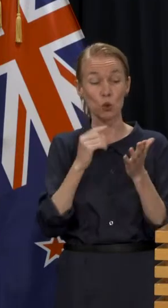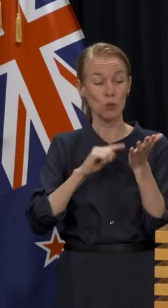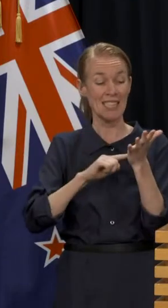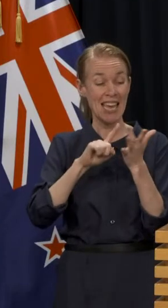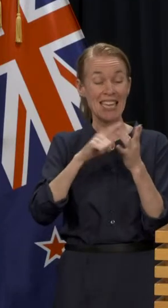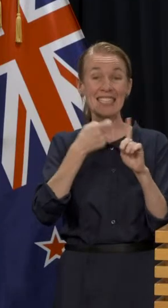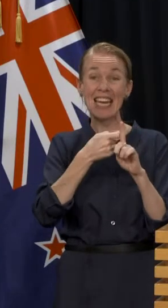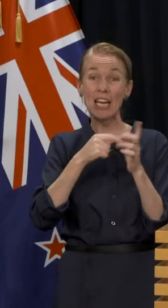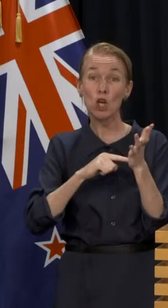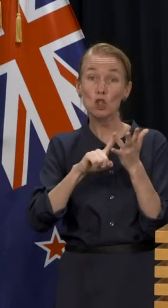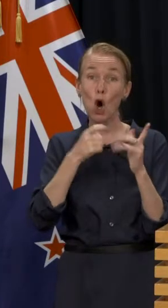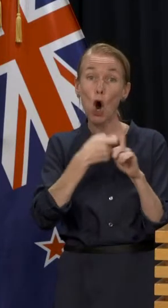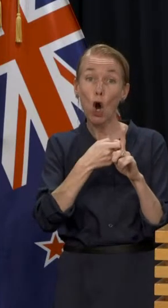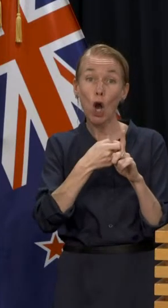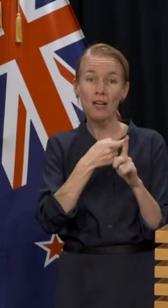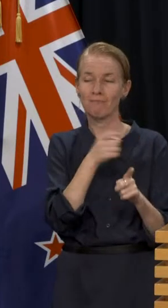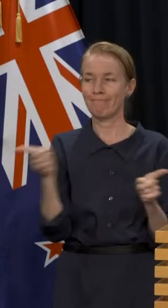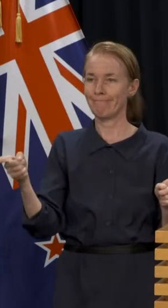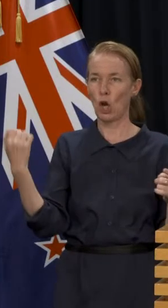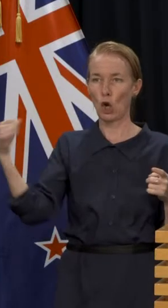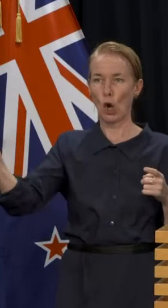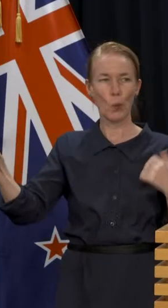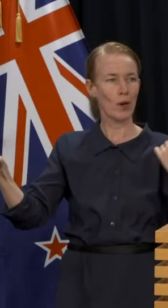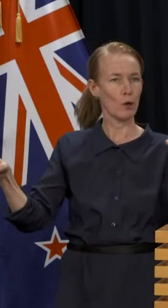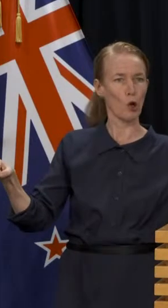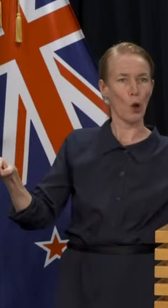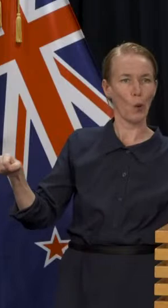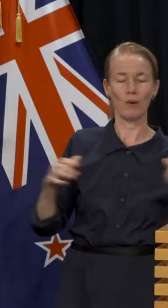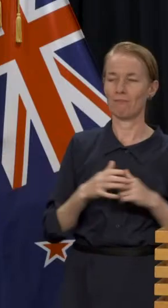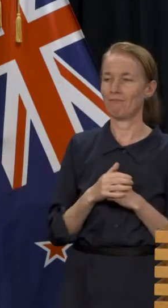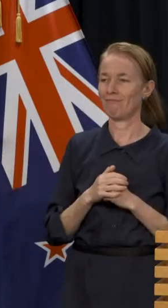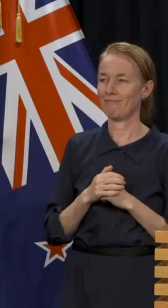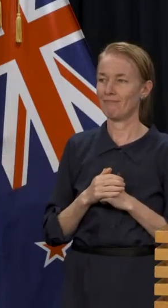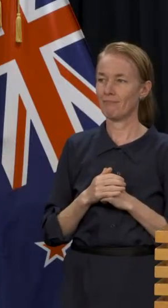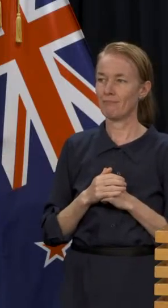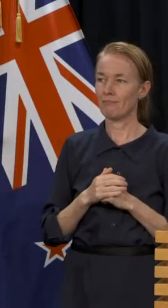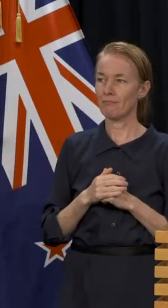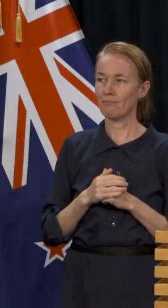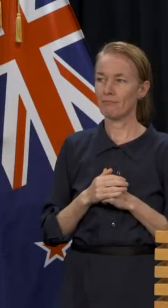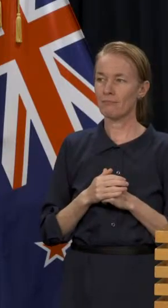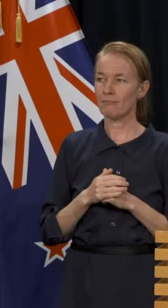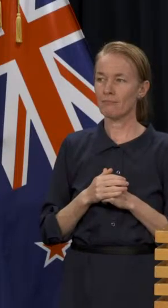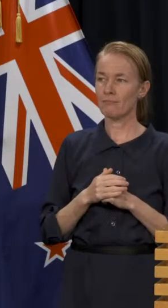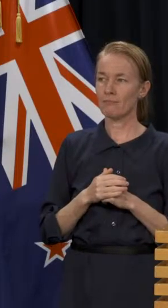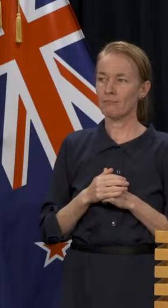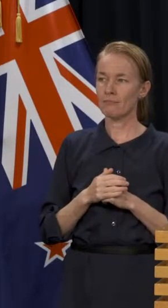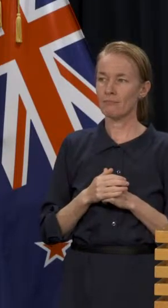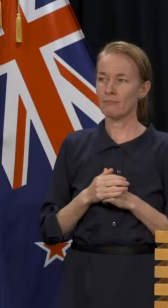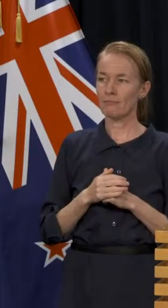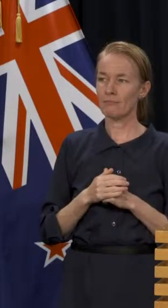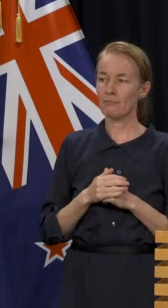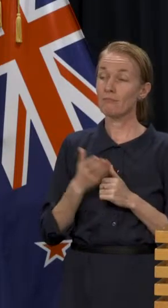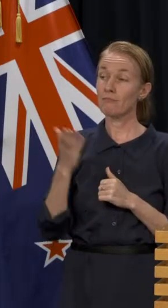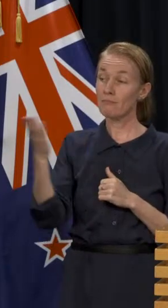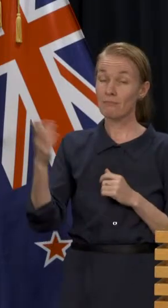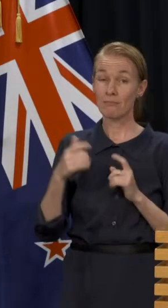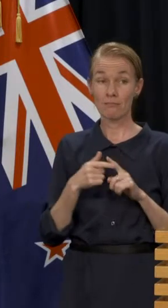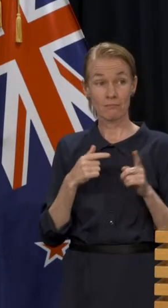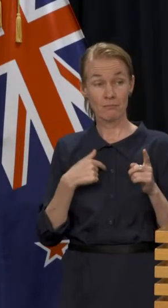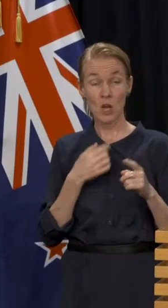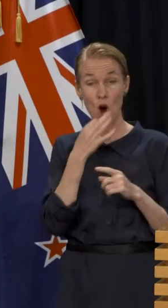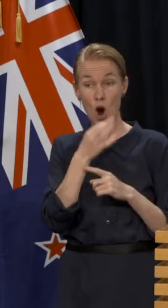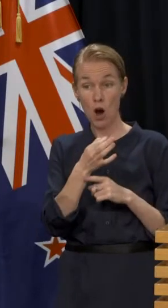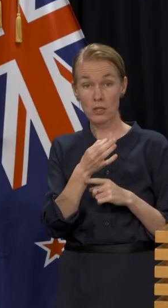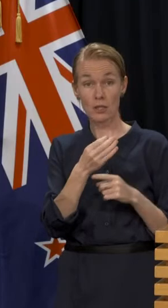Are deportees continuing to arrive here from Australia since that last charter flight we knew about, and are they isolating in the same